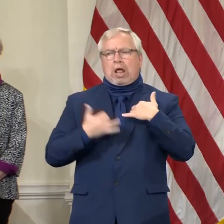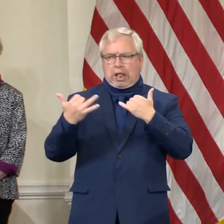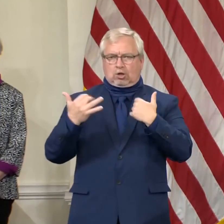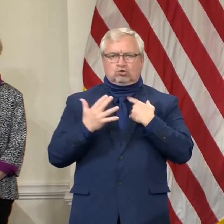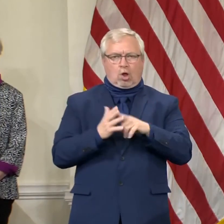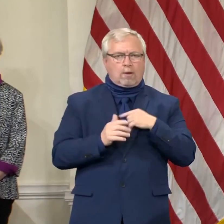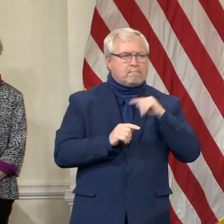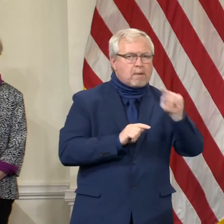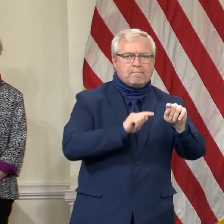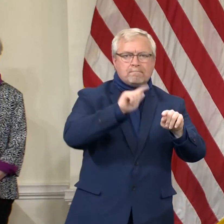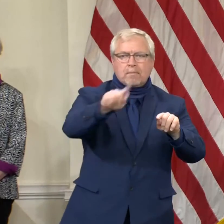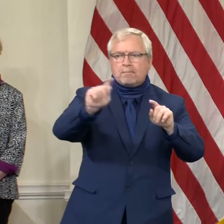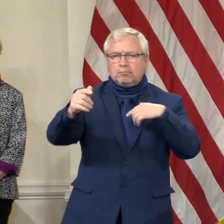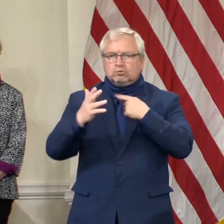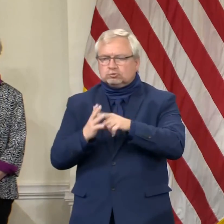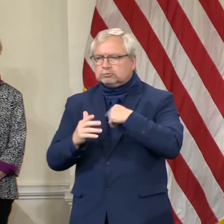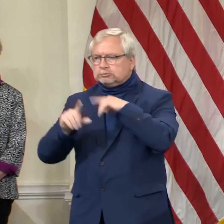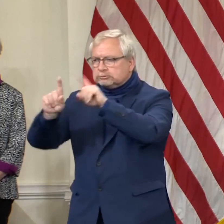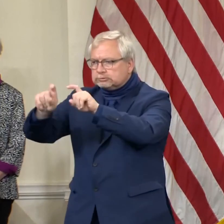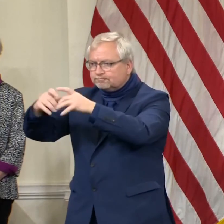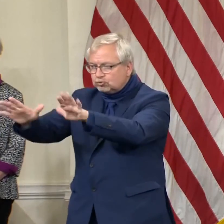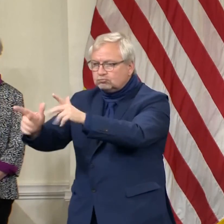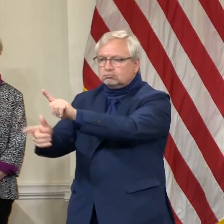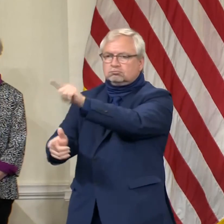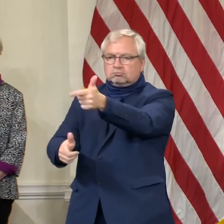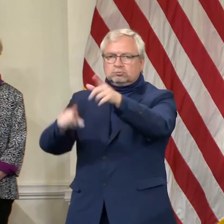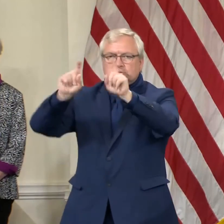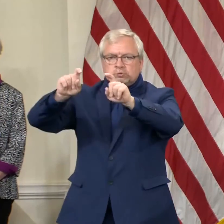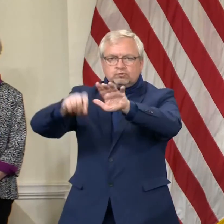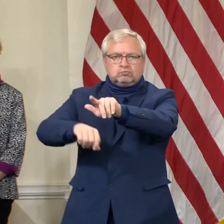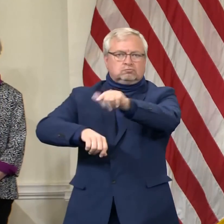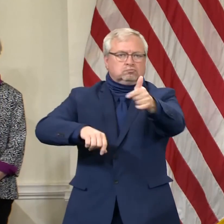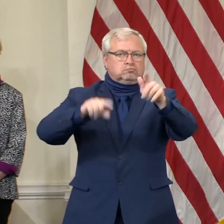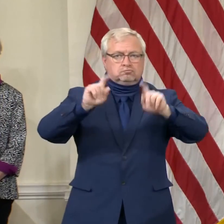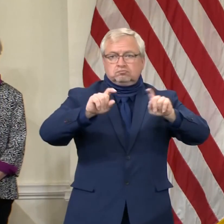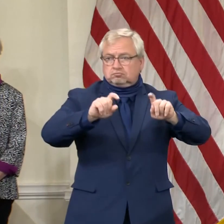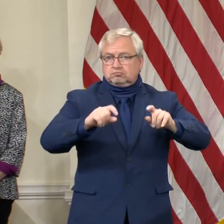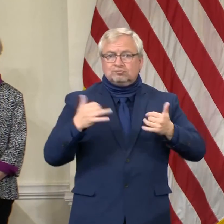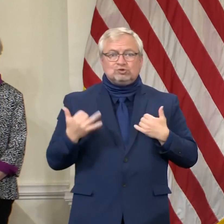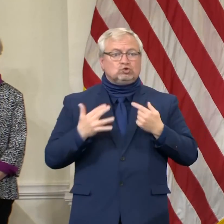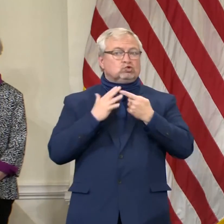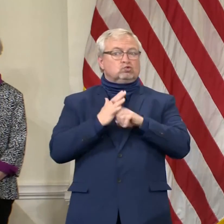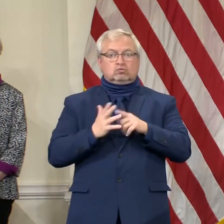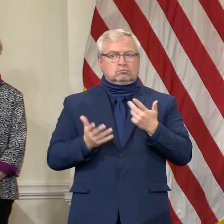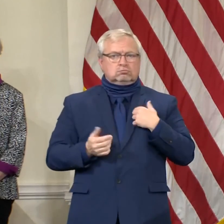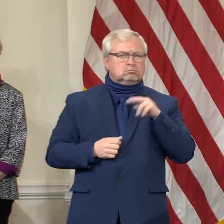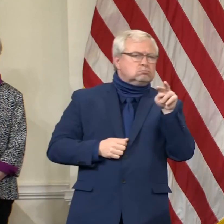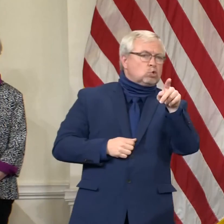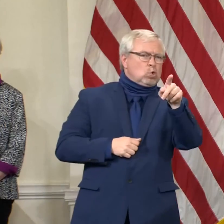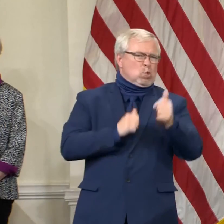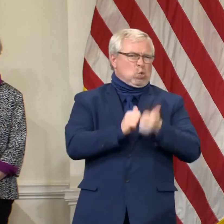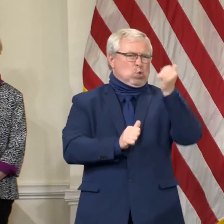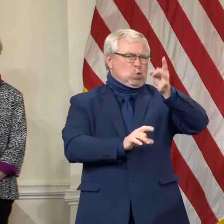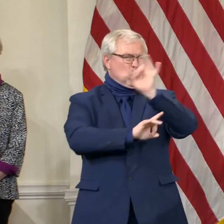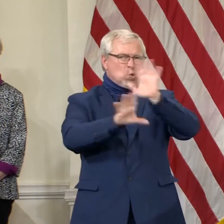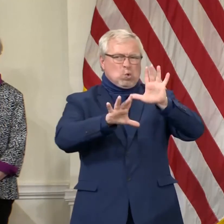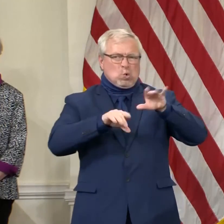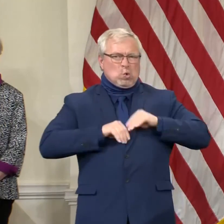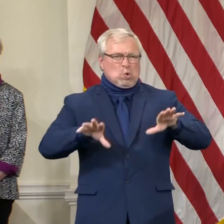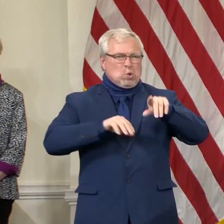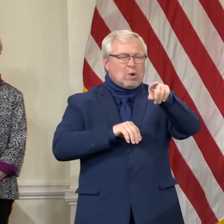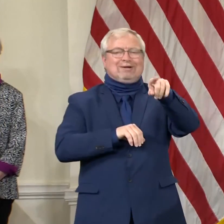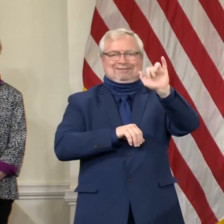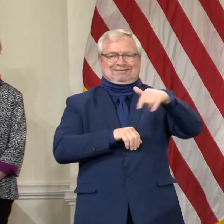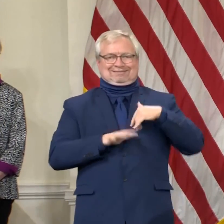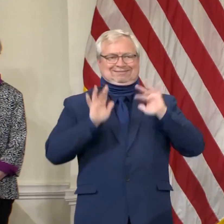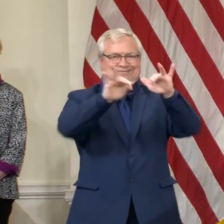announced this. We're going through it systematically with the hottest ones with the biggest problems and working our way down the list. but we're going to